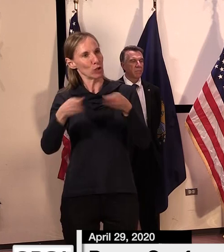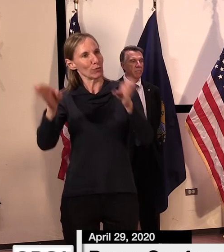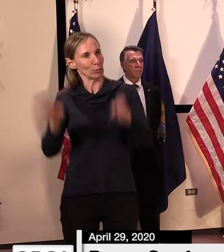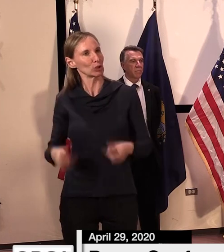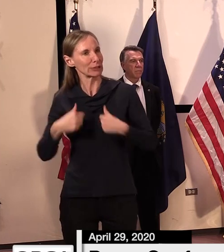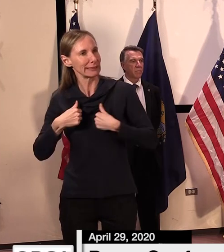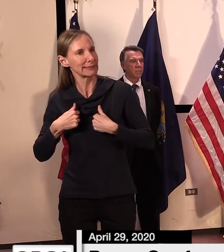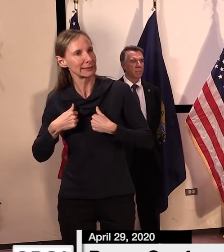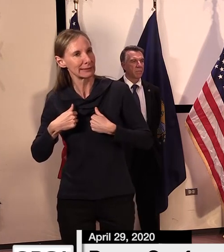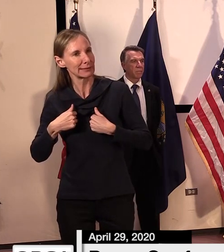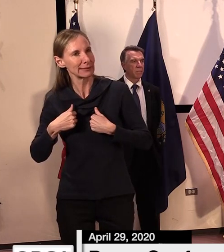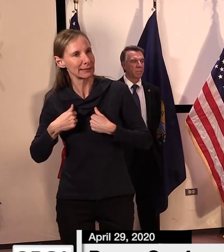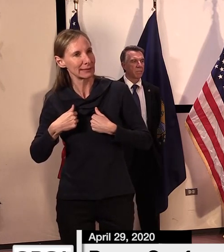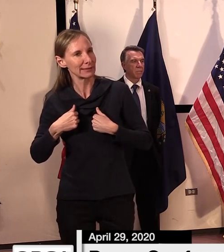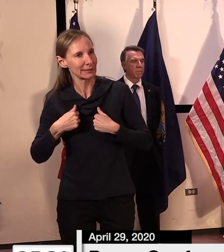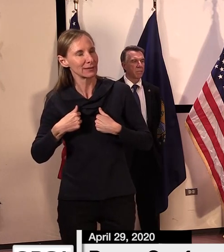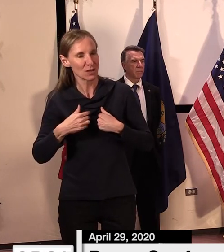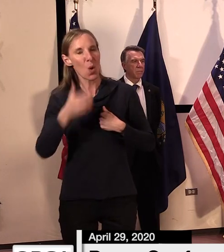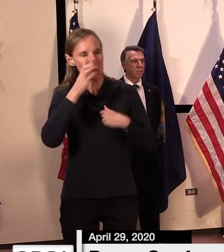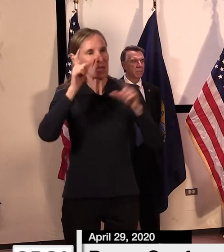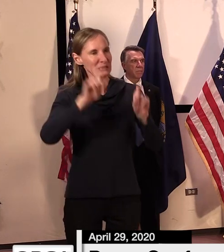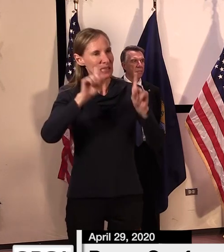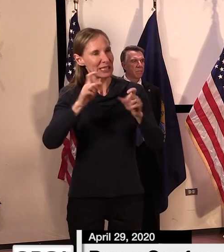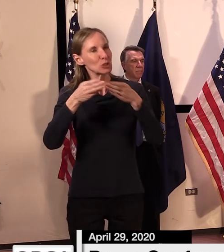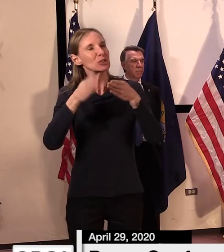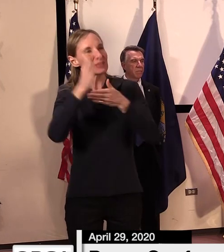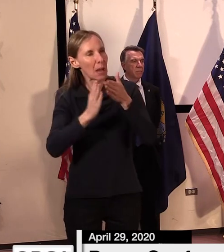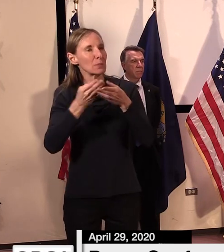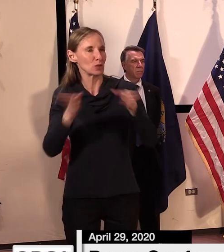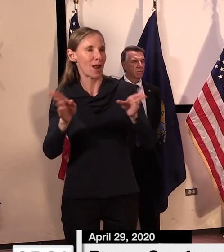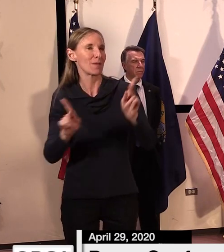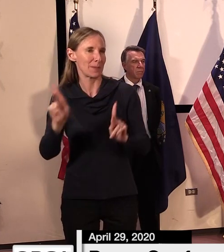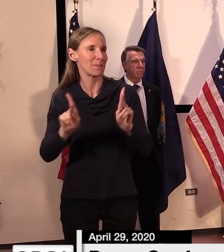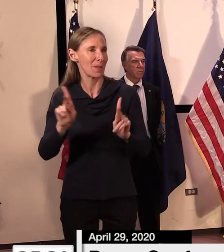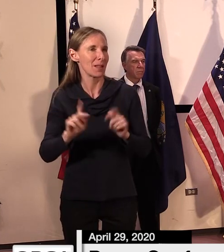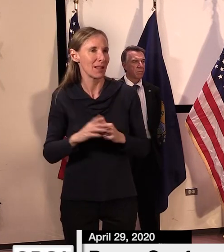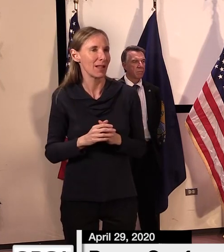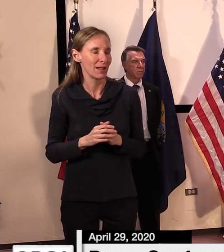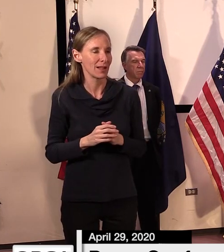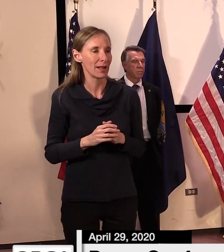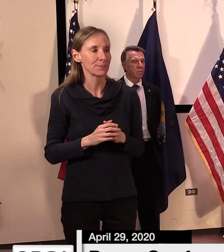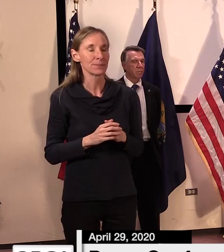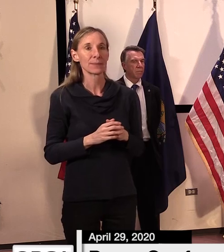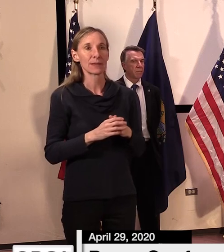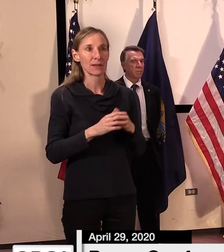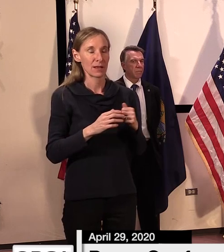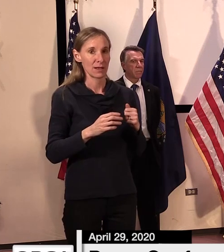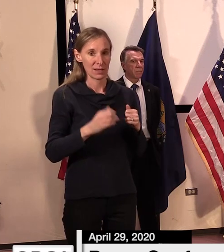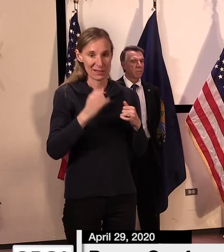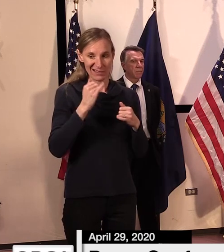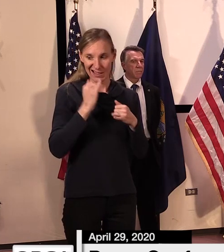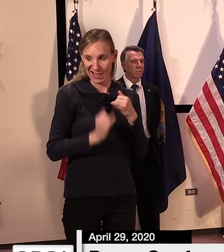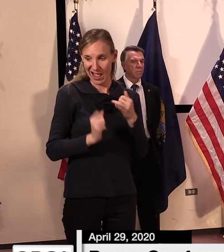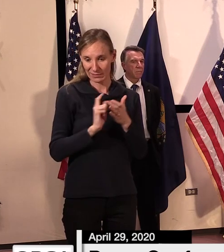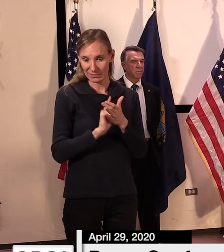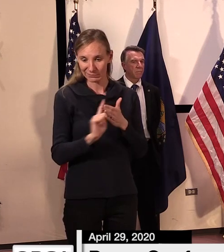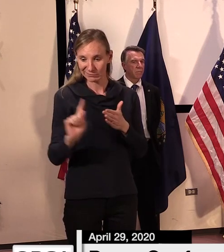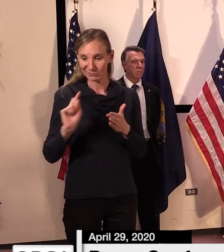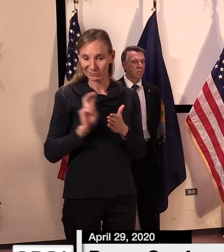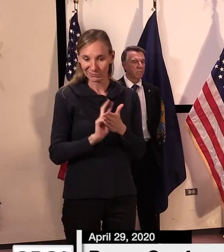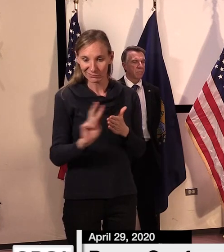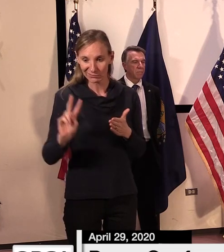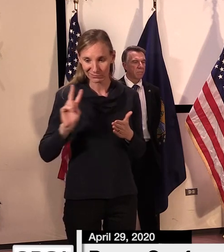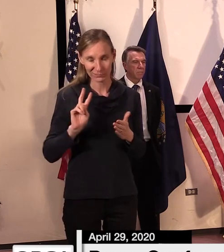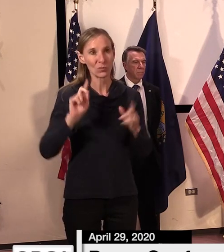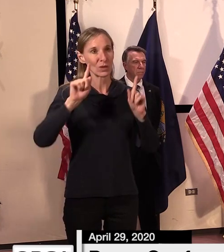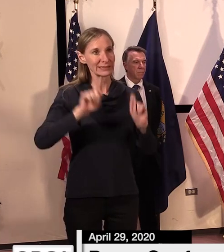general population than we have. And even in the testing we're doing now, over these last number of weeks, where